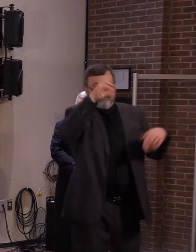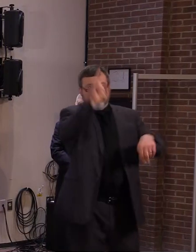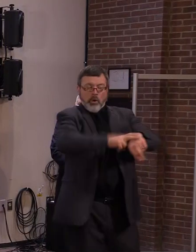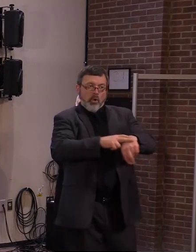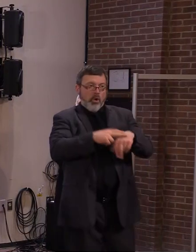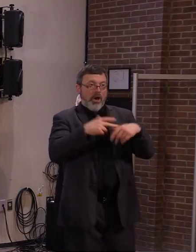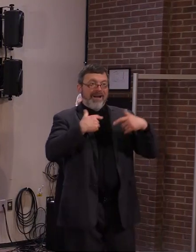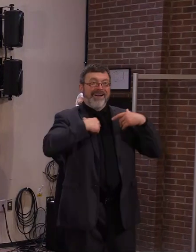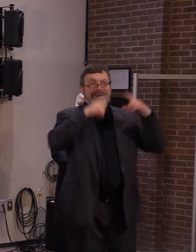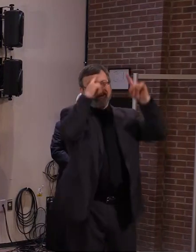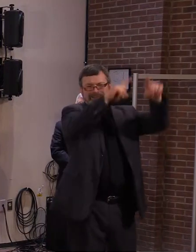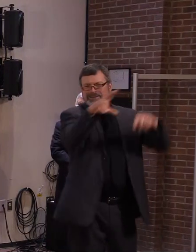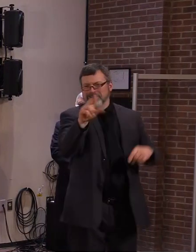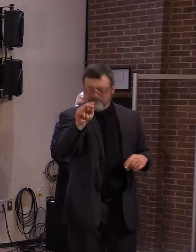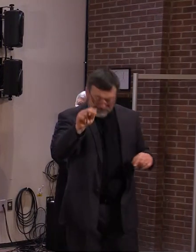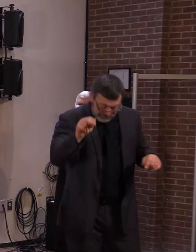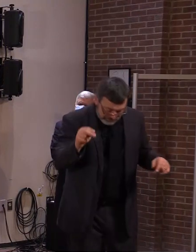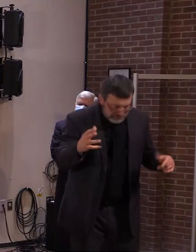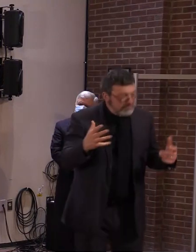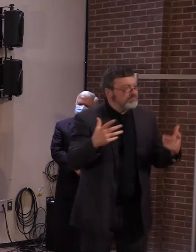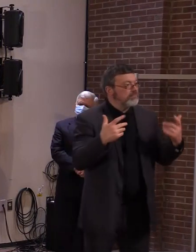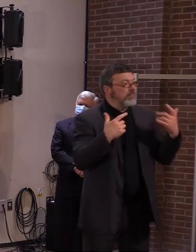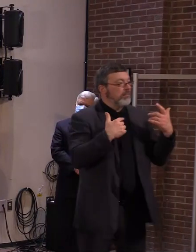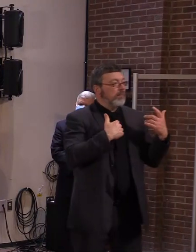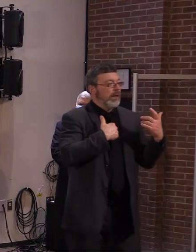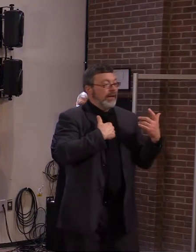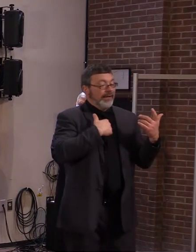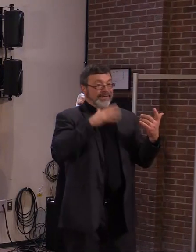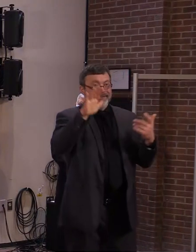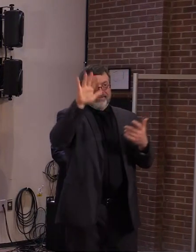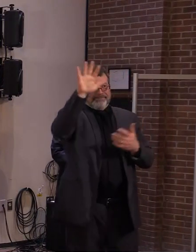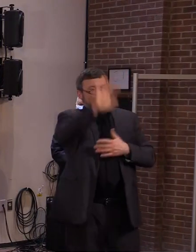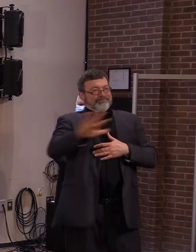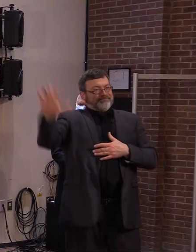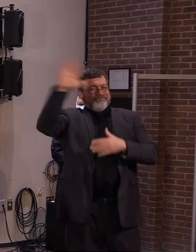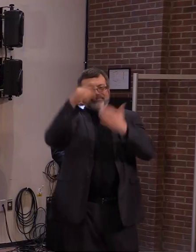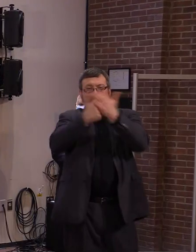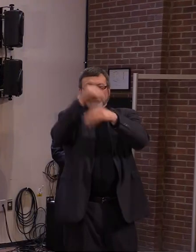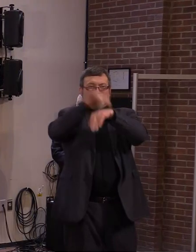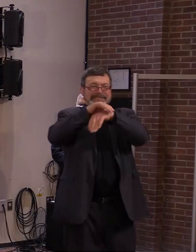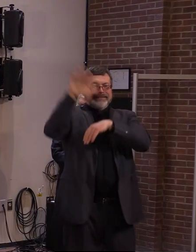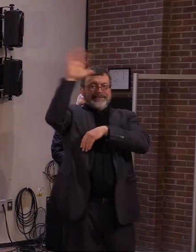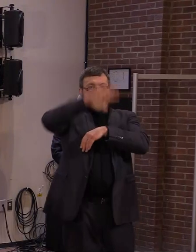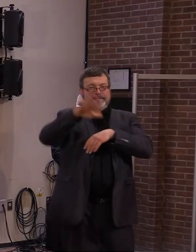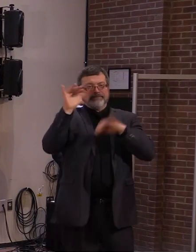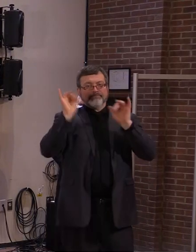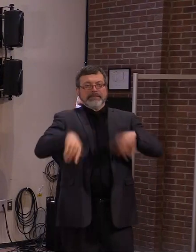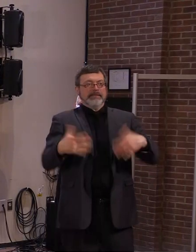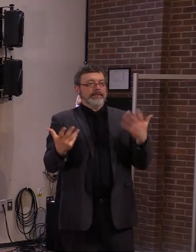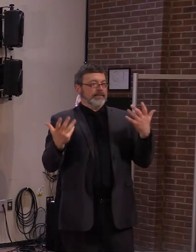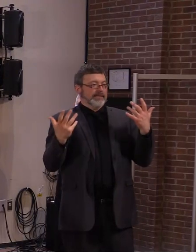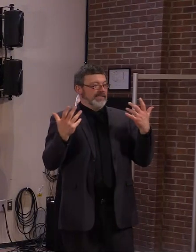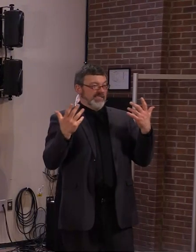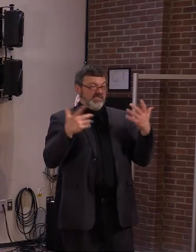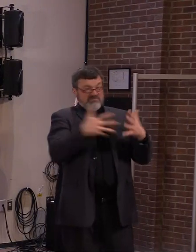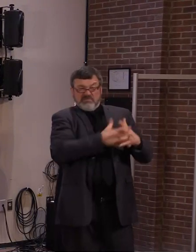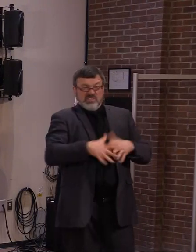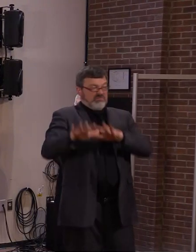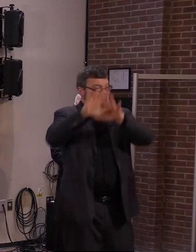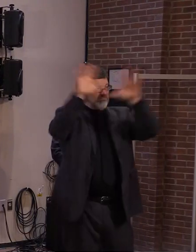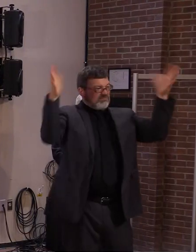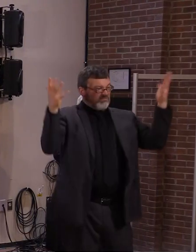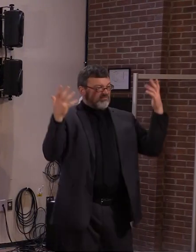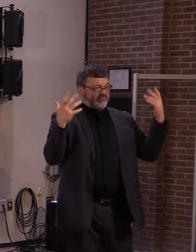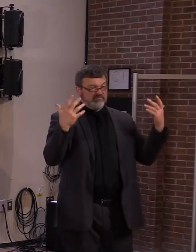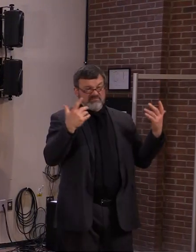Northeast with New Hampshire and Maine as well. And we believe that it may start traveling to other states. So